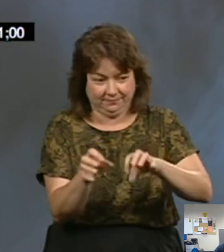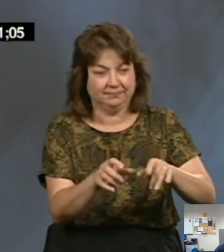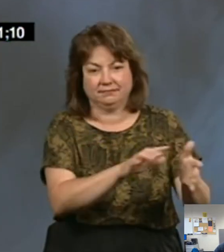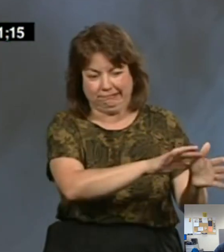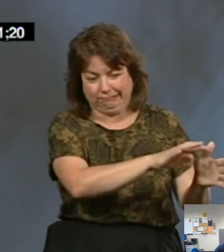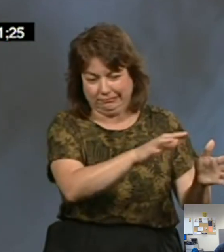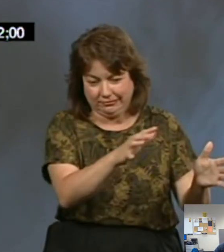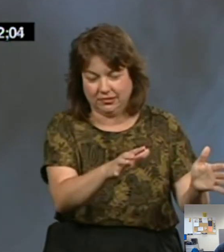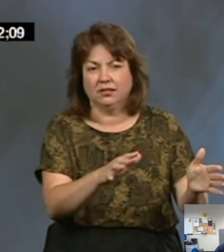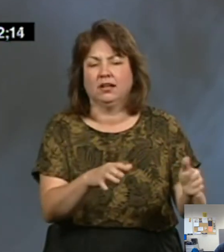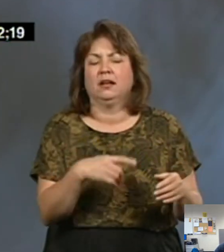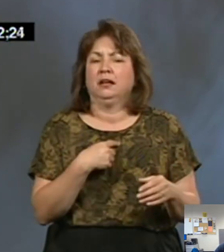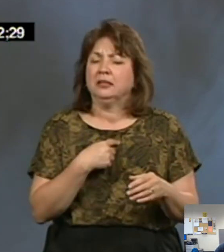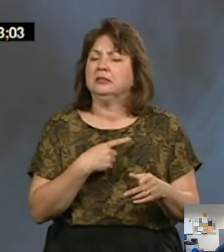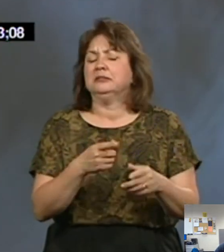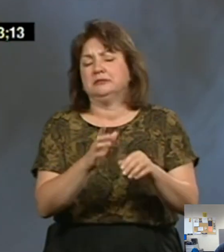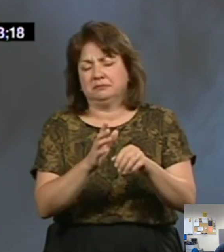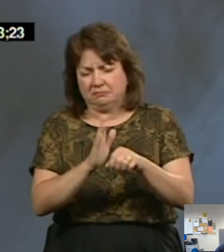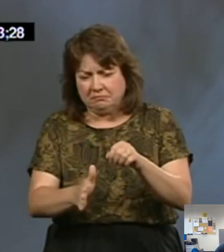Then I chopped off the stem.